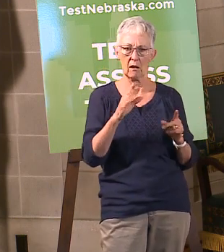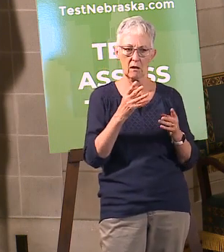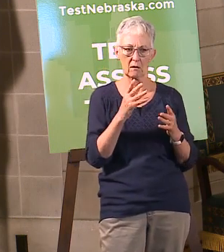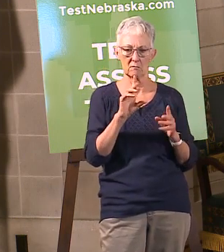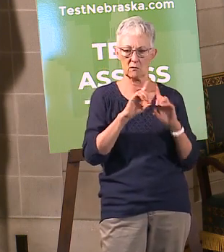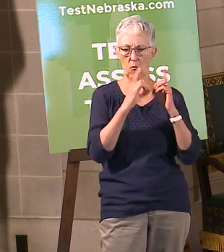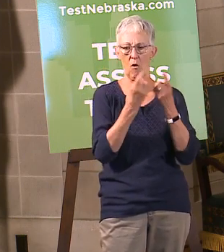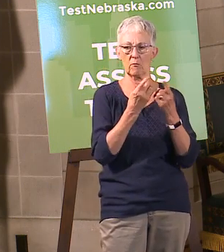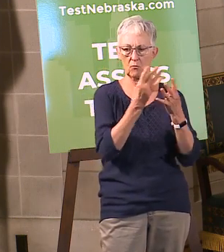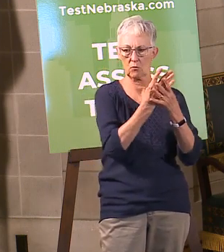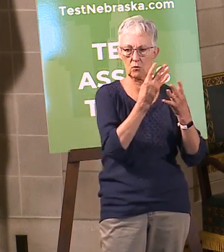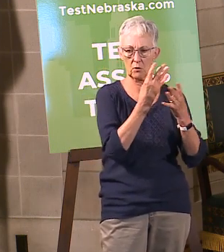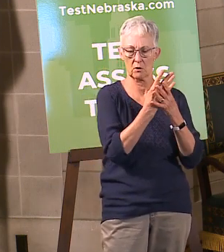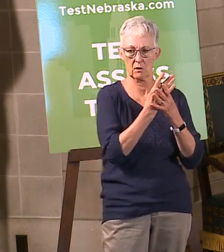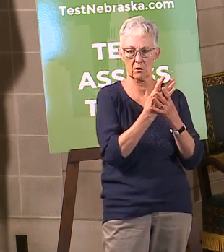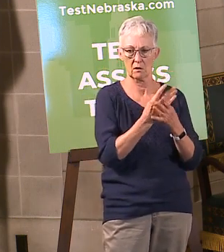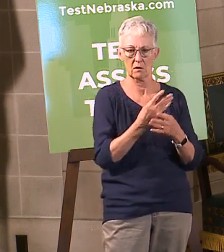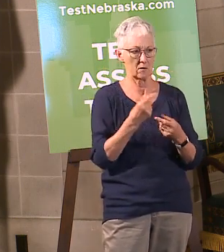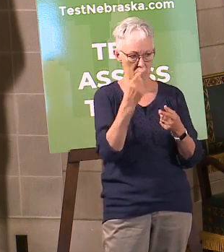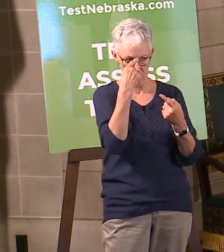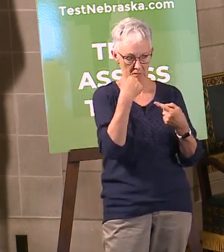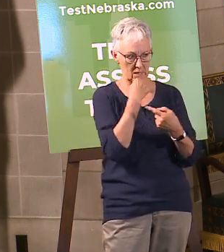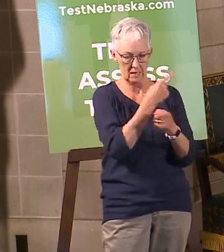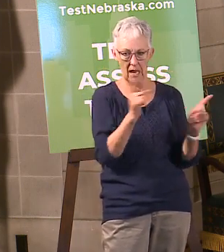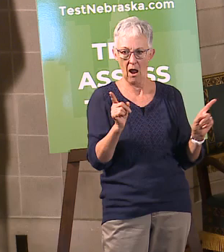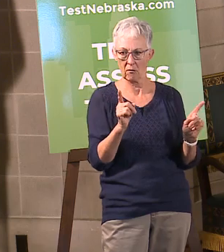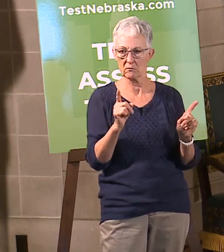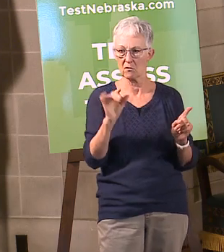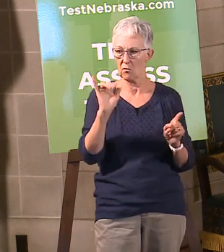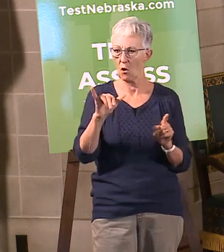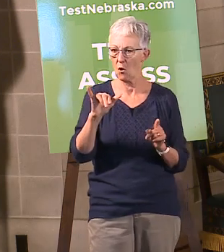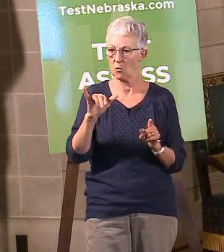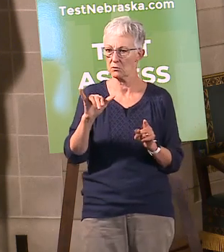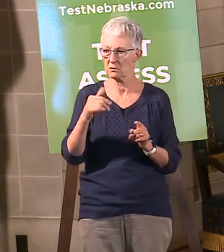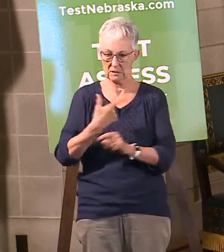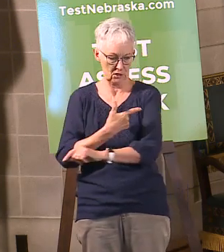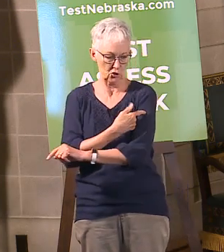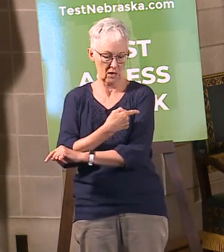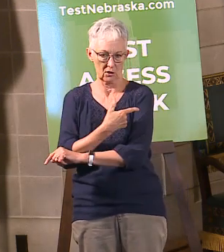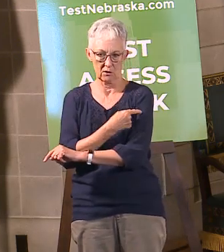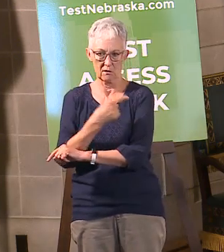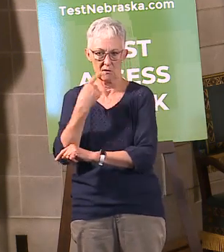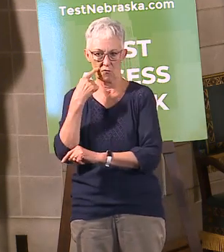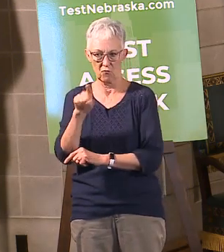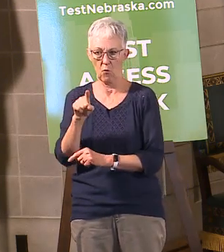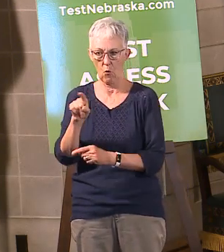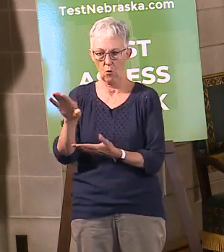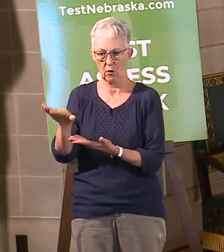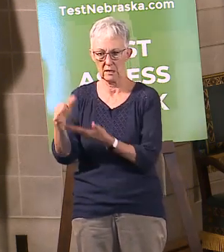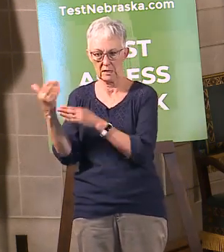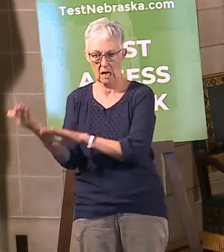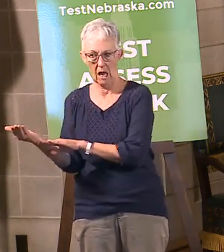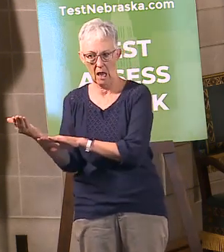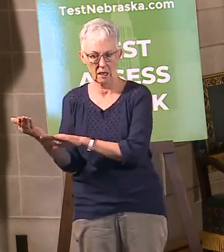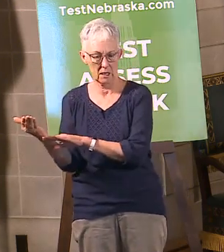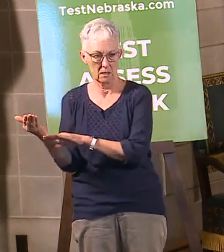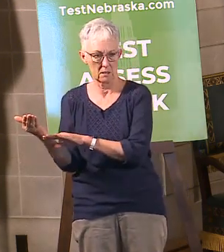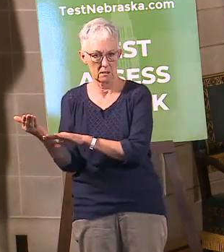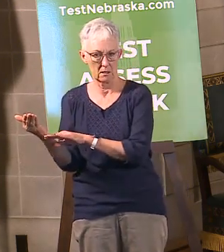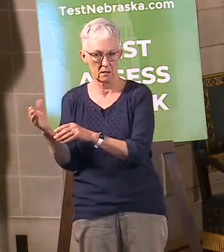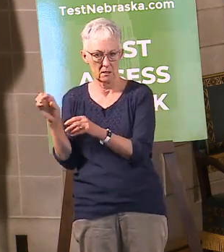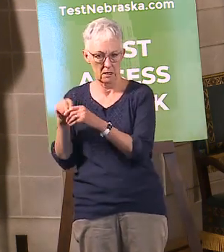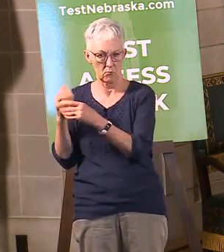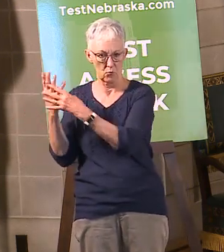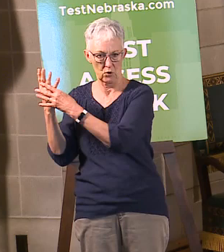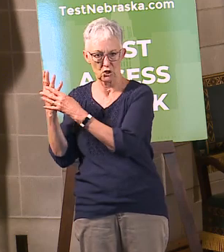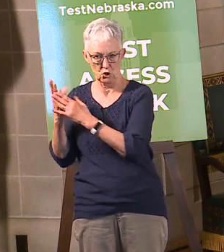as prescribed by the Nebraska Supreme Court ruling? Okay, this is not a coronavirus question, Andrew. Obviously,